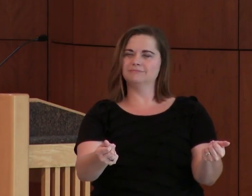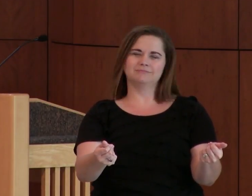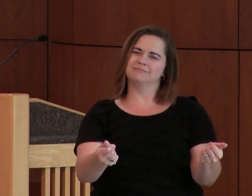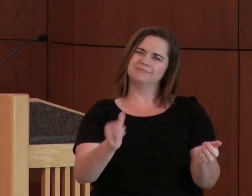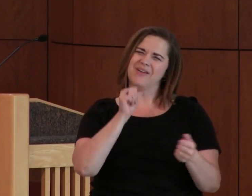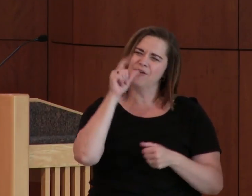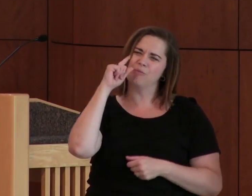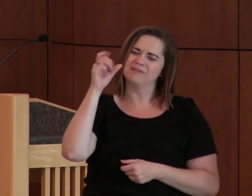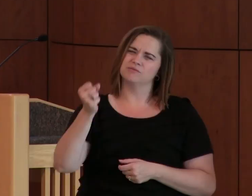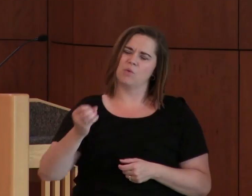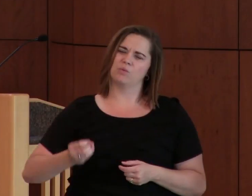all.